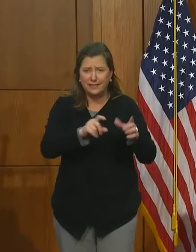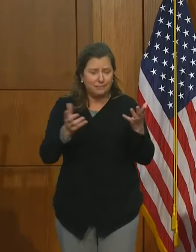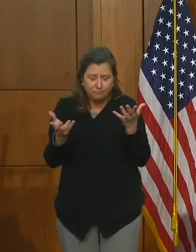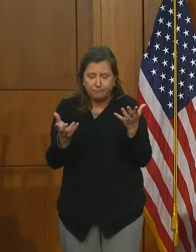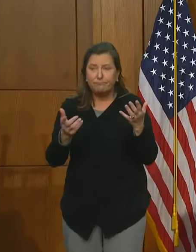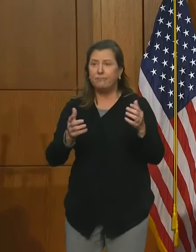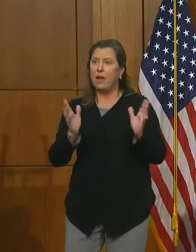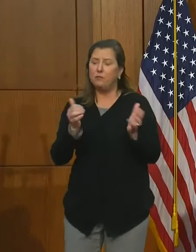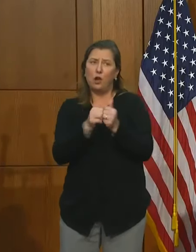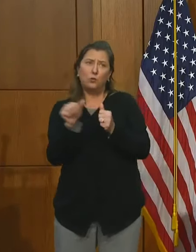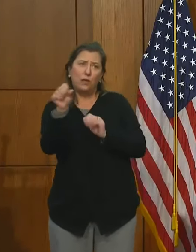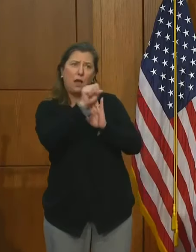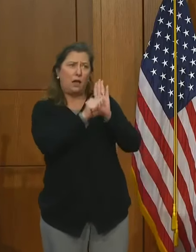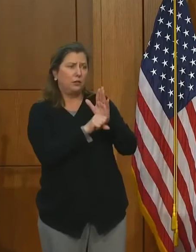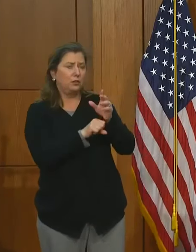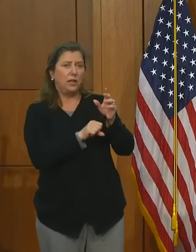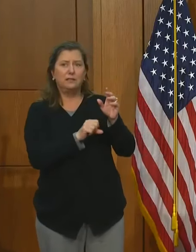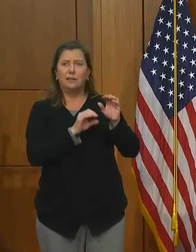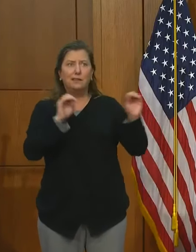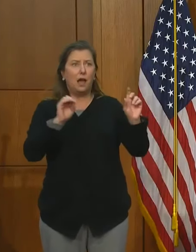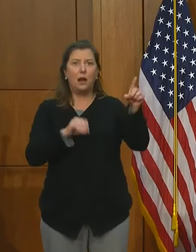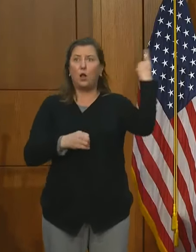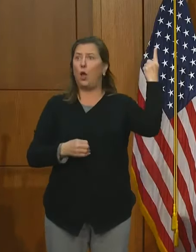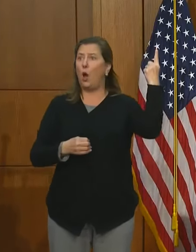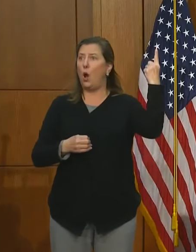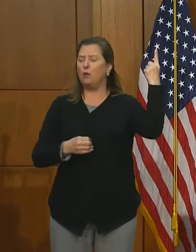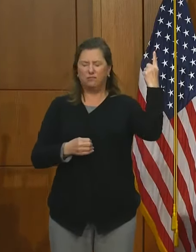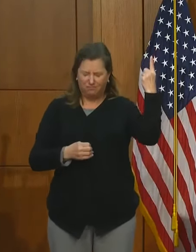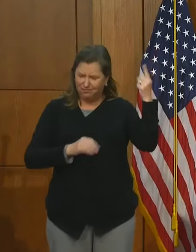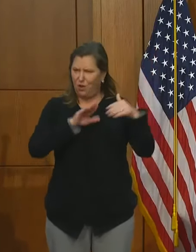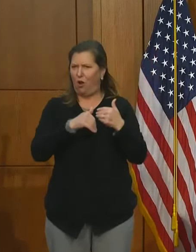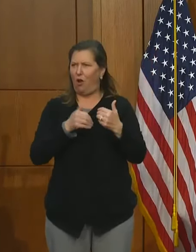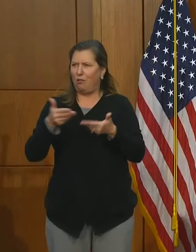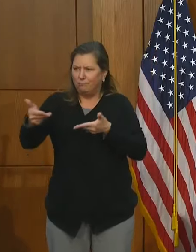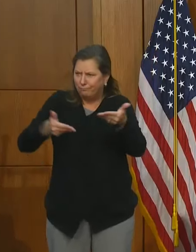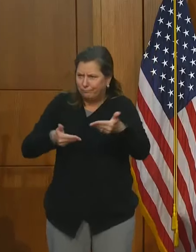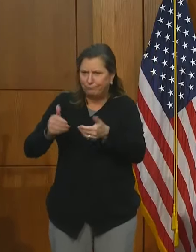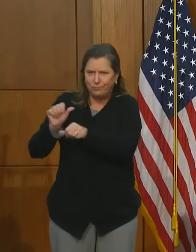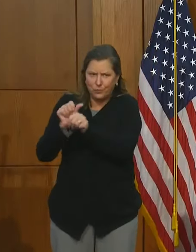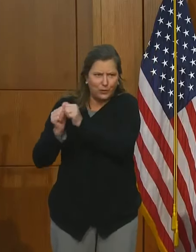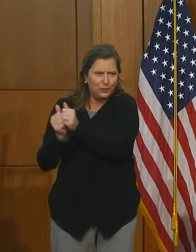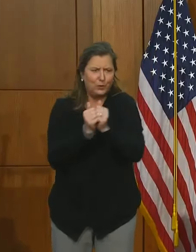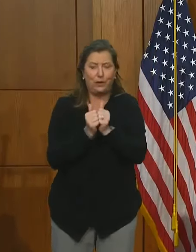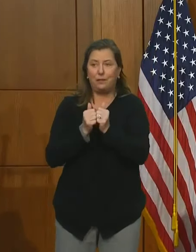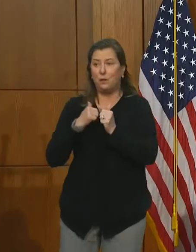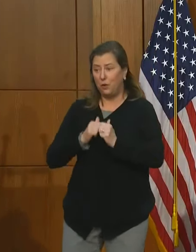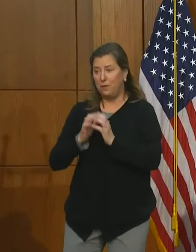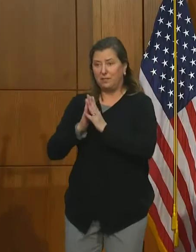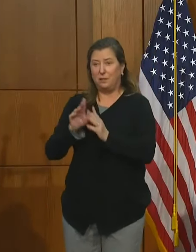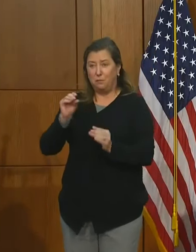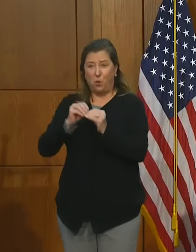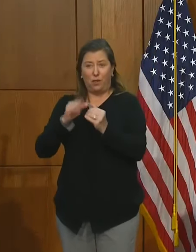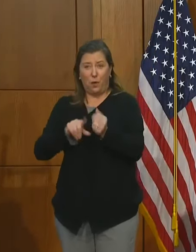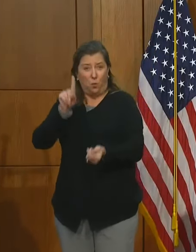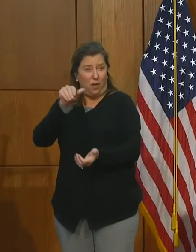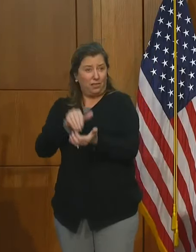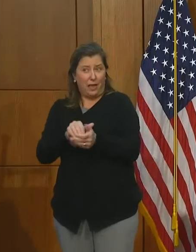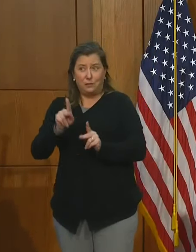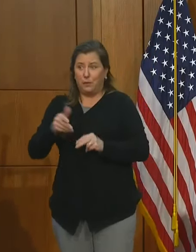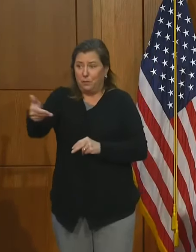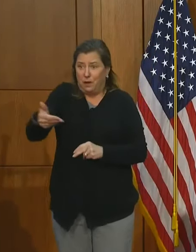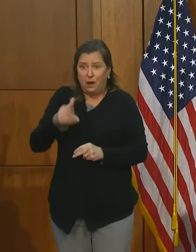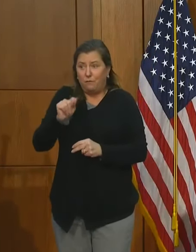states, I don't think there's a state that's doing this by themselves. The tracing program has to ramp up over 1,000 new hires pretty